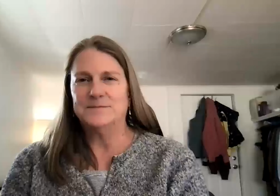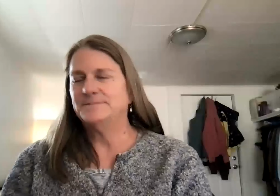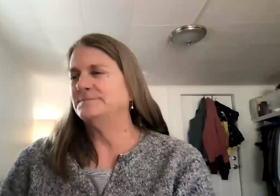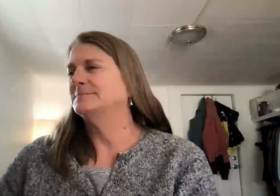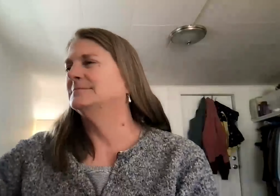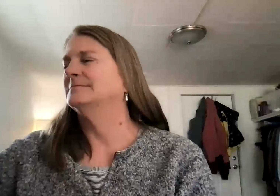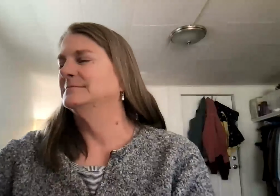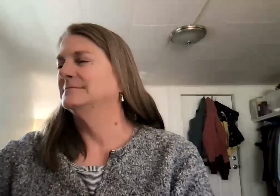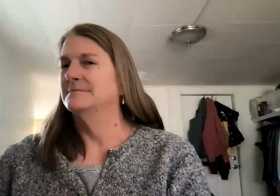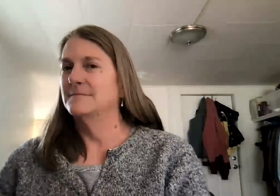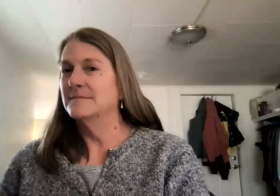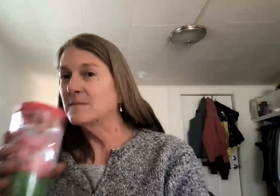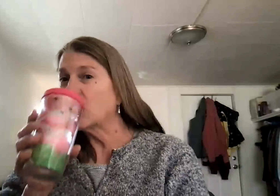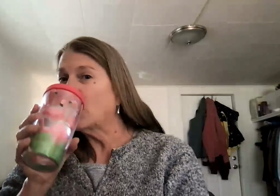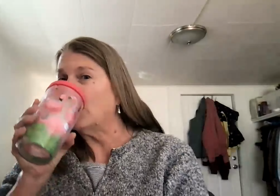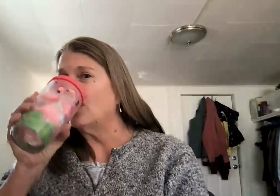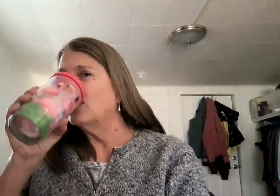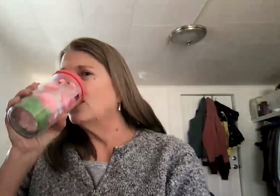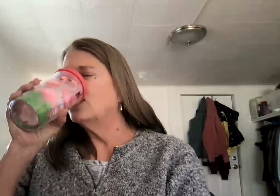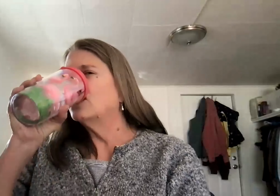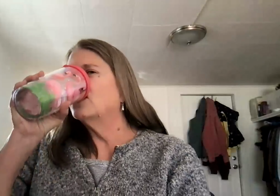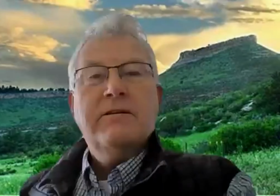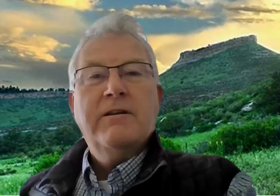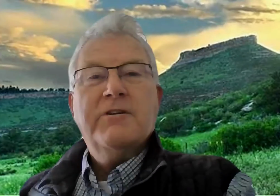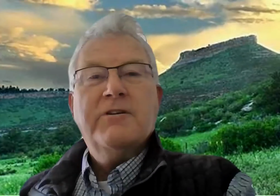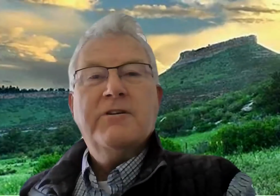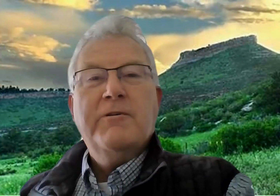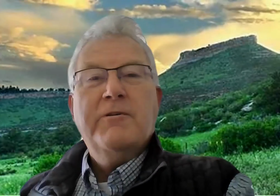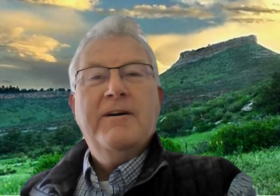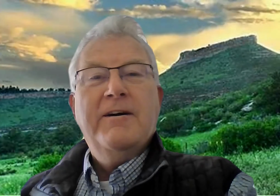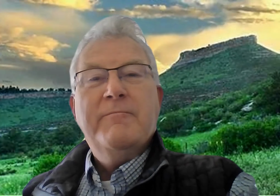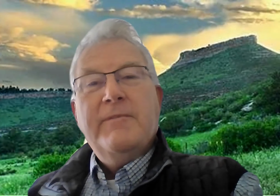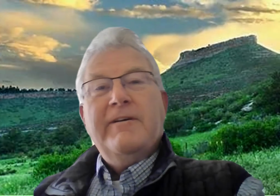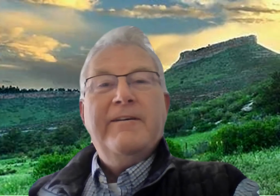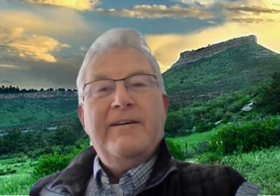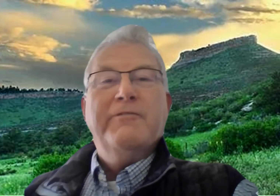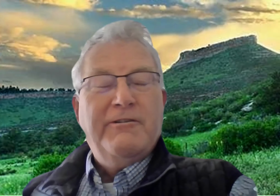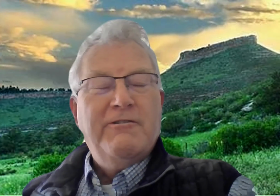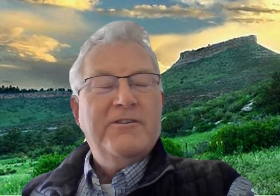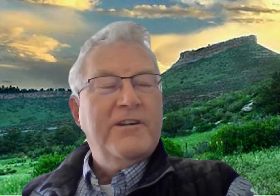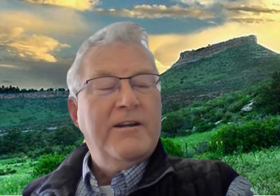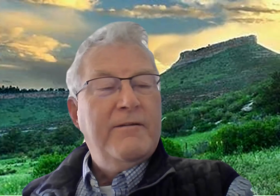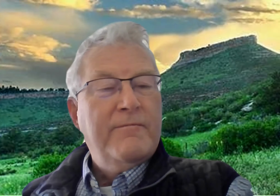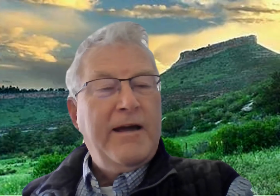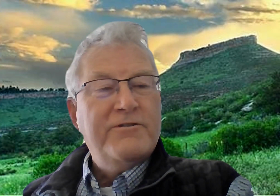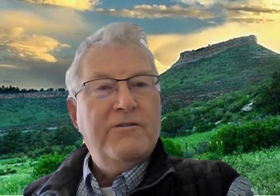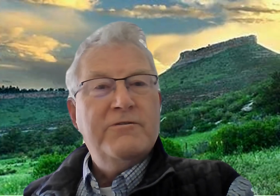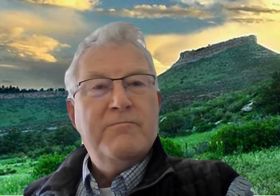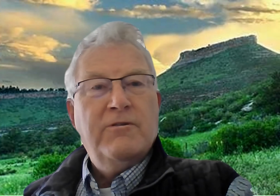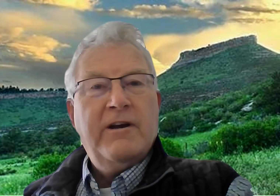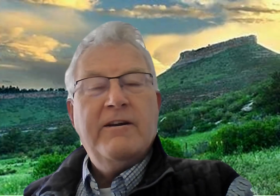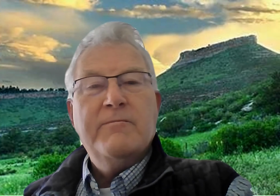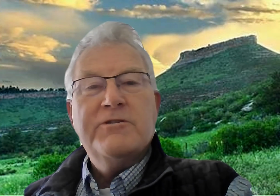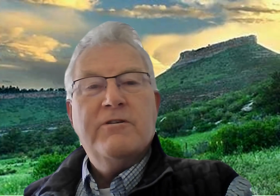Thank you. I'll do what Robin said. That's a good one. And what Katrina said, Matt